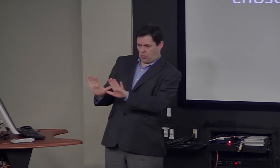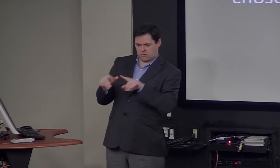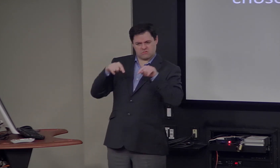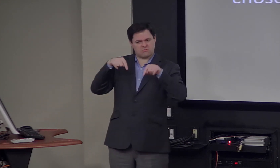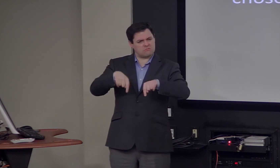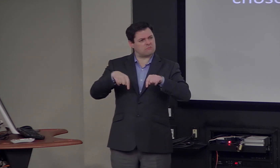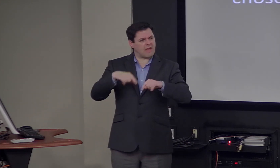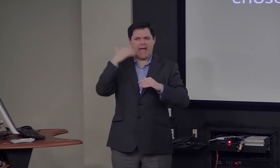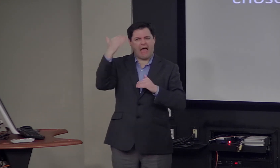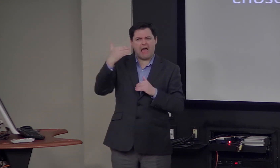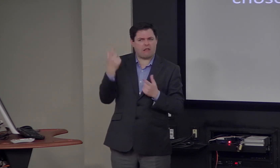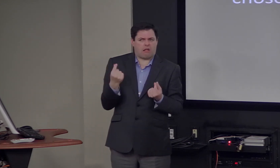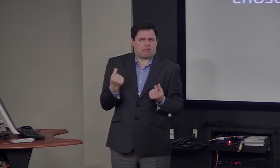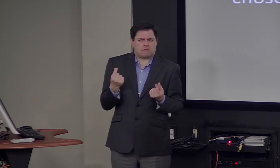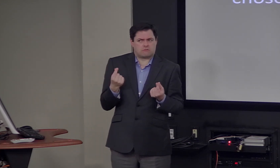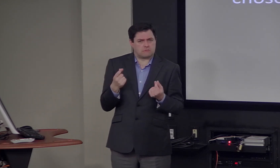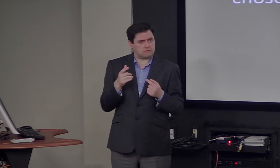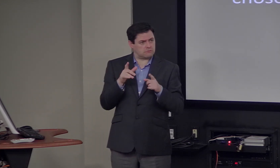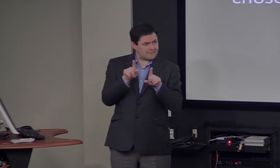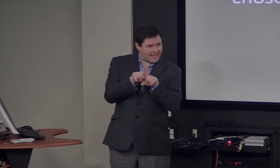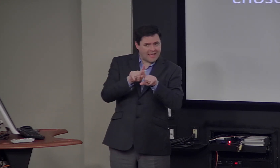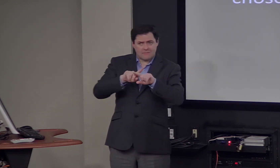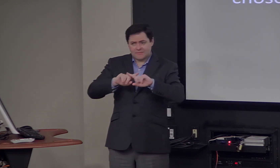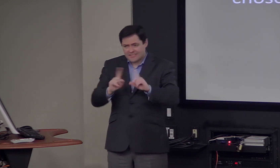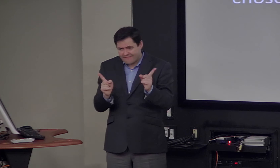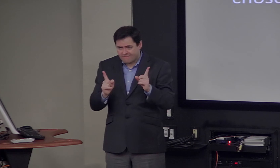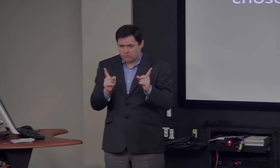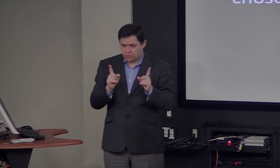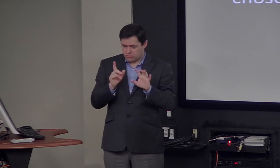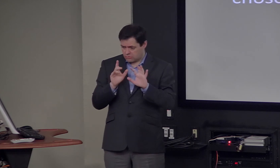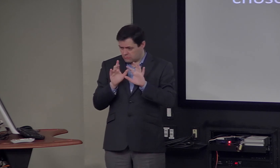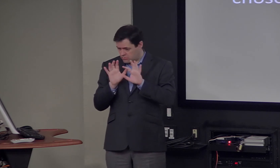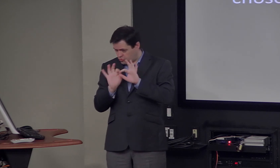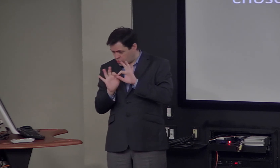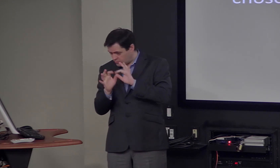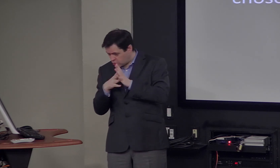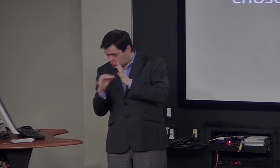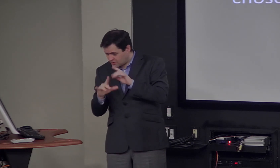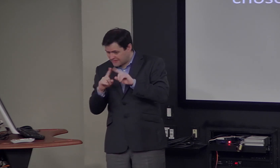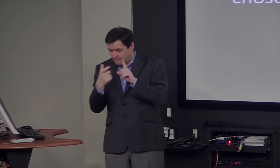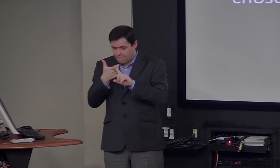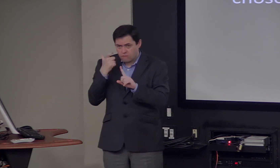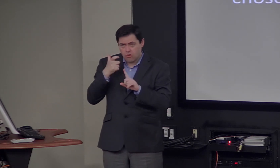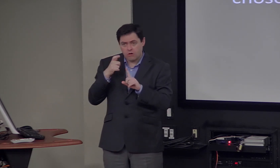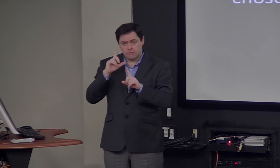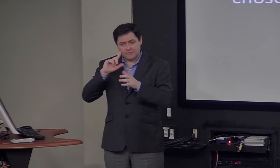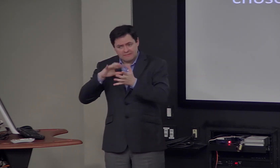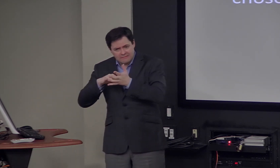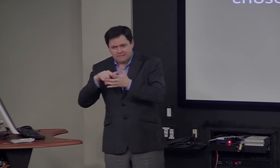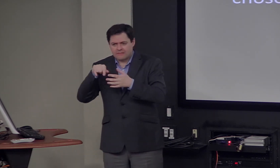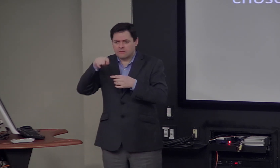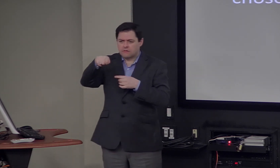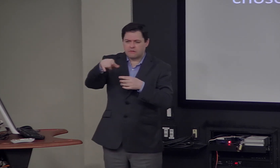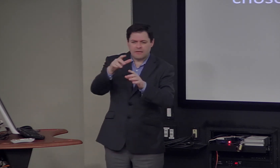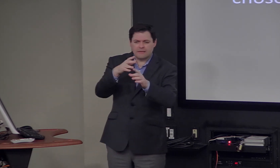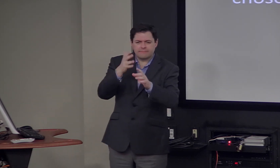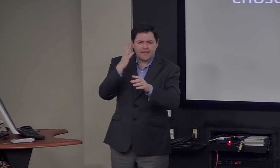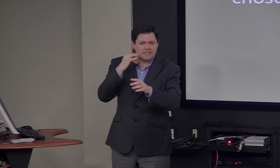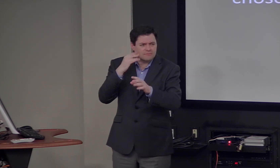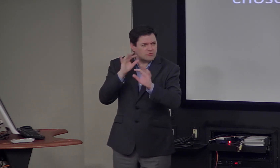up bilingual, bimodal, have the same kinds of similarities that we'd see people who are bilingual? How do we